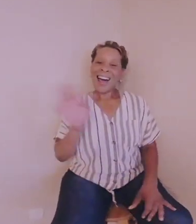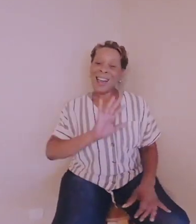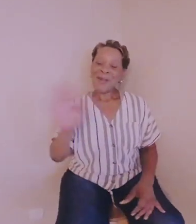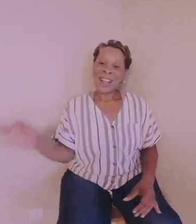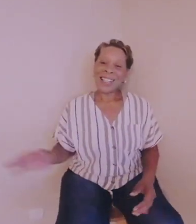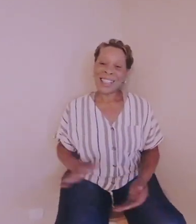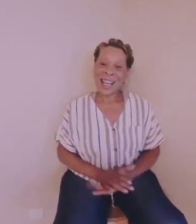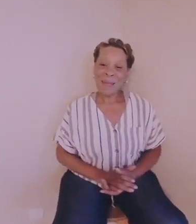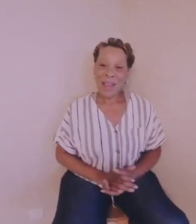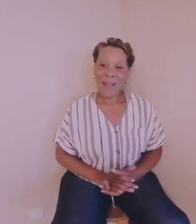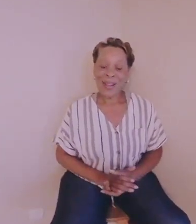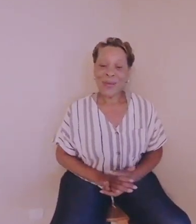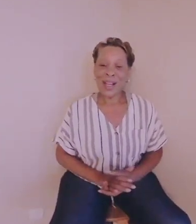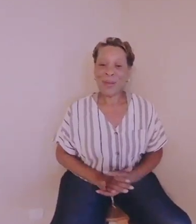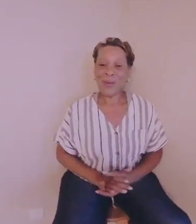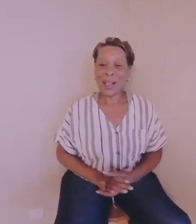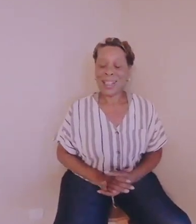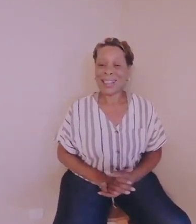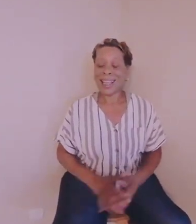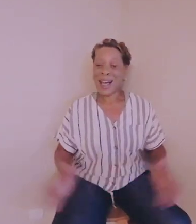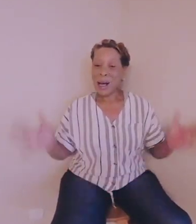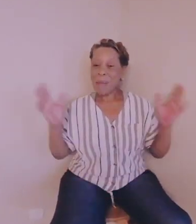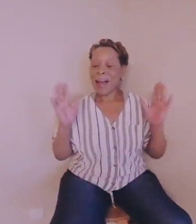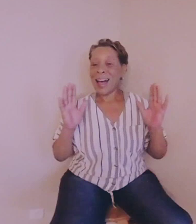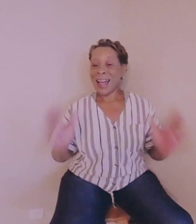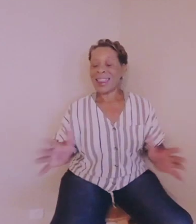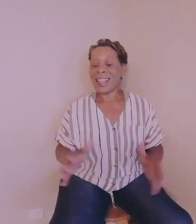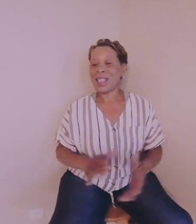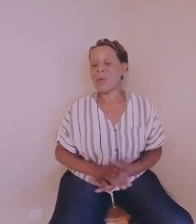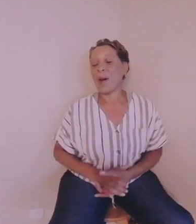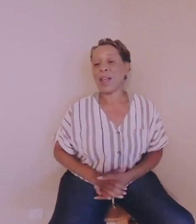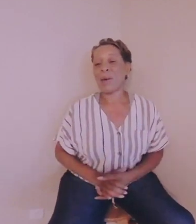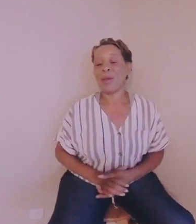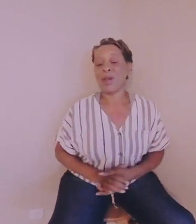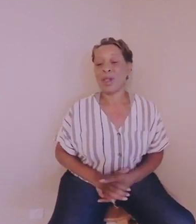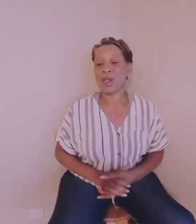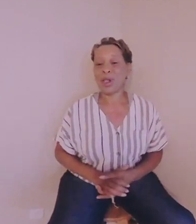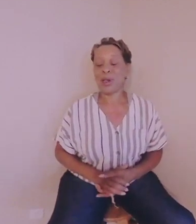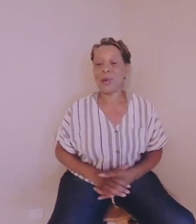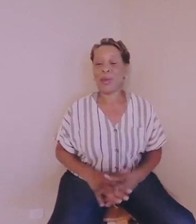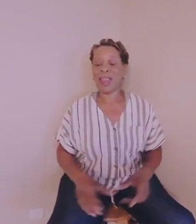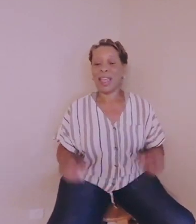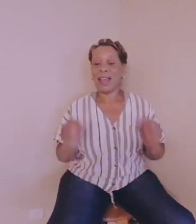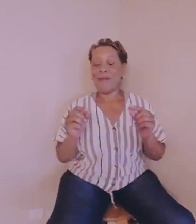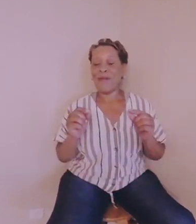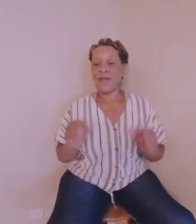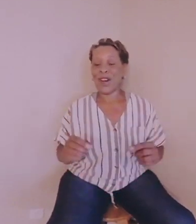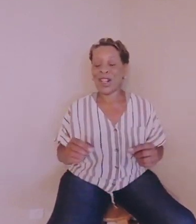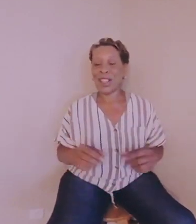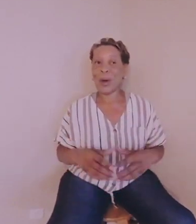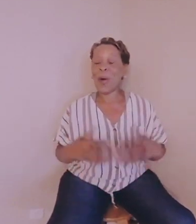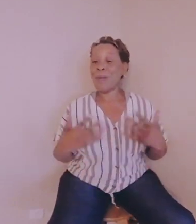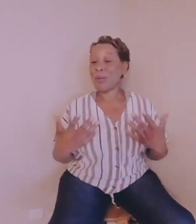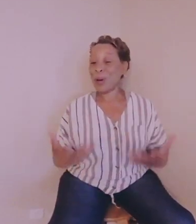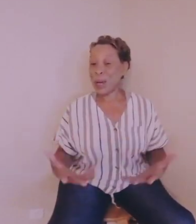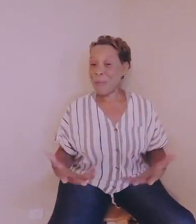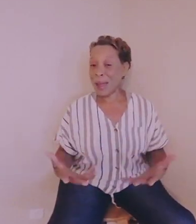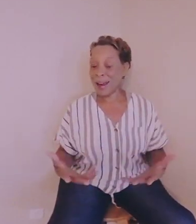Hi, what is up, everyone? What is up? I'd like to welcome you to the first or